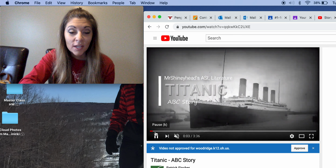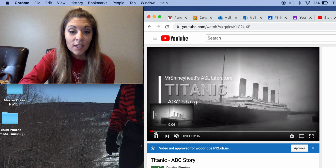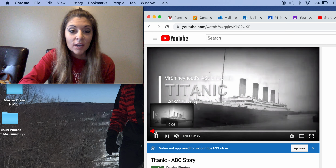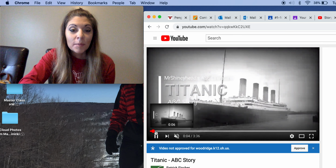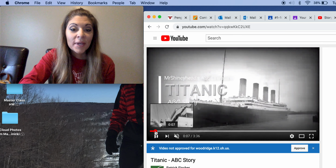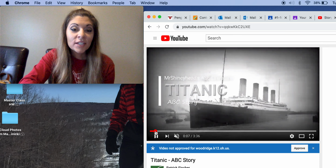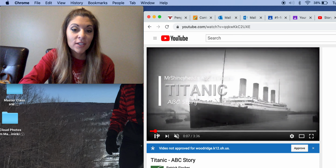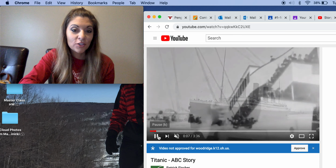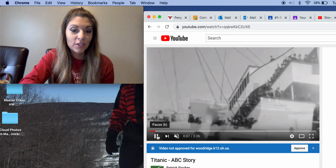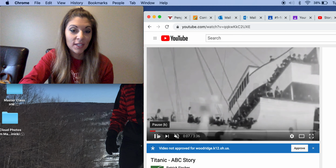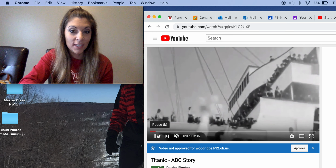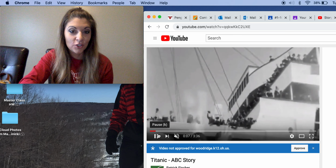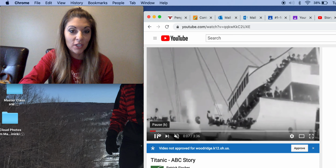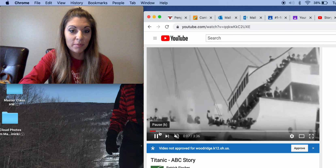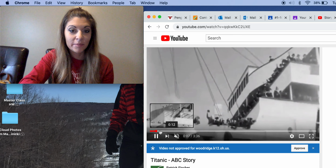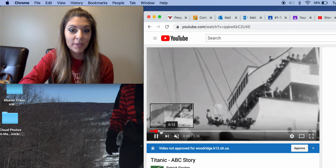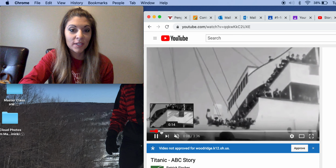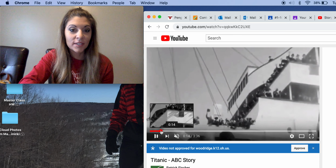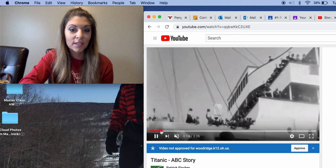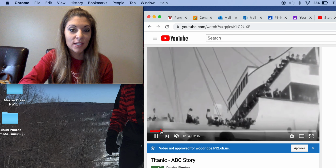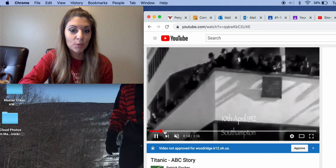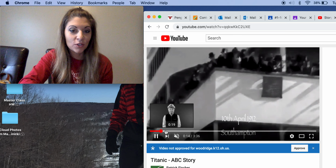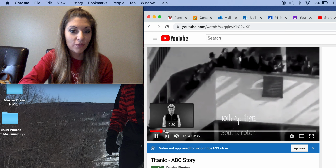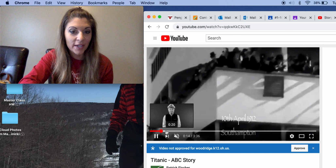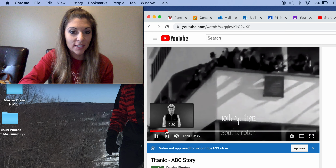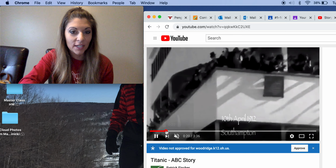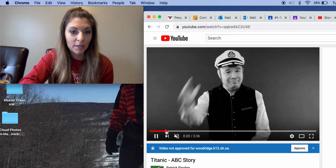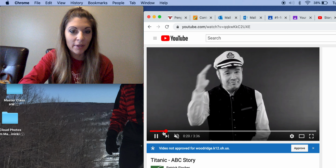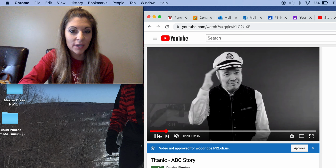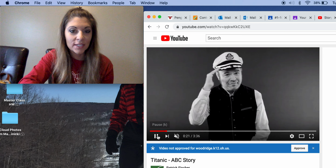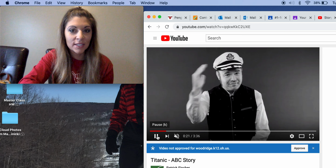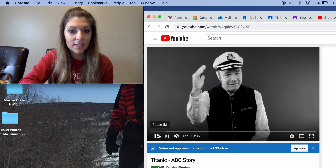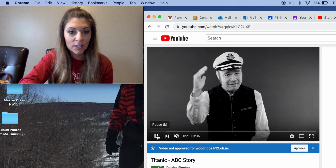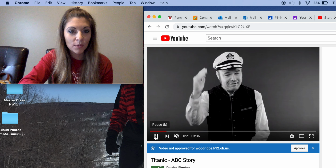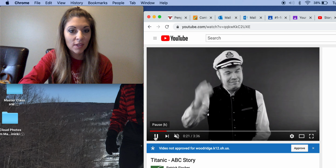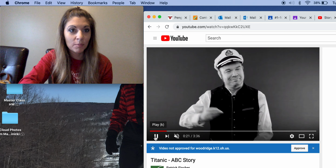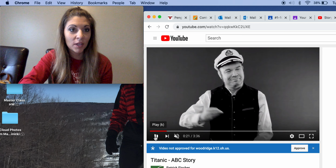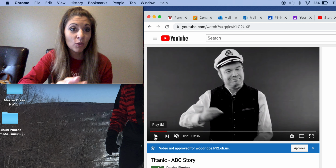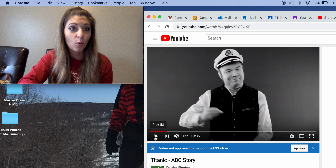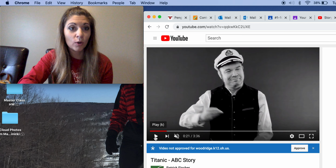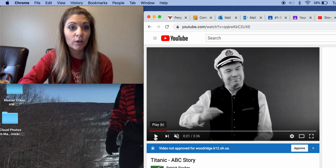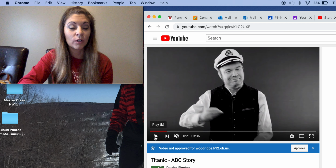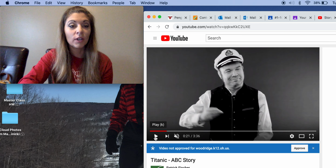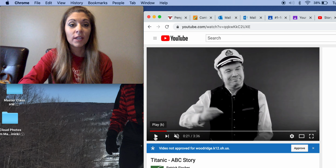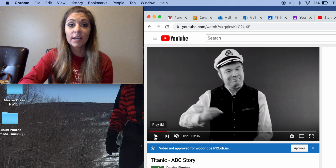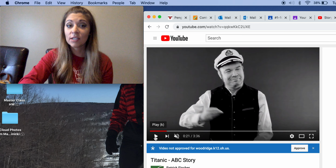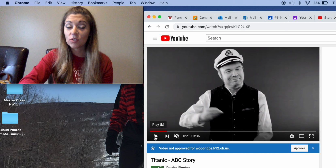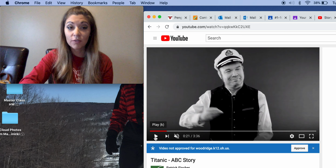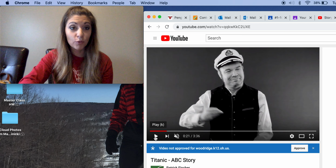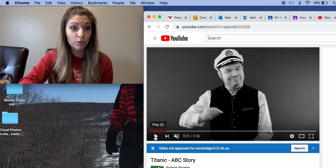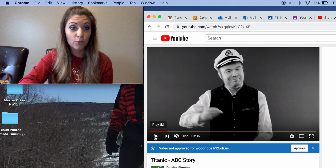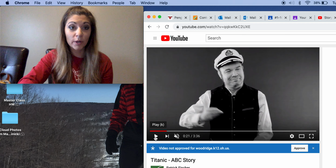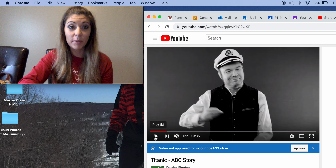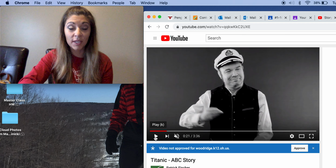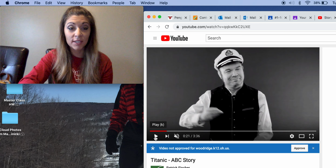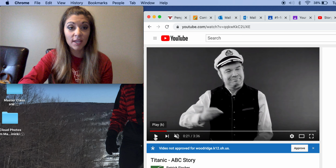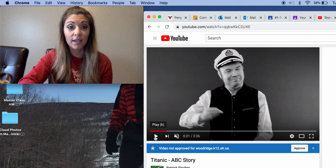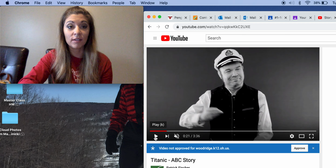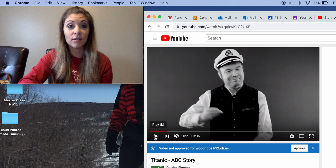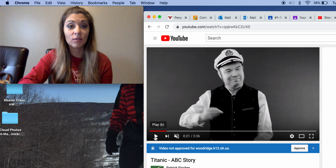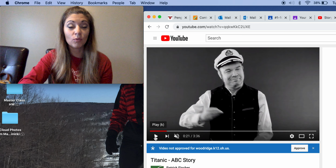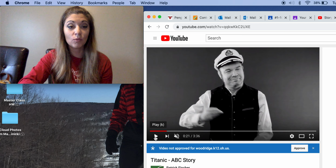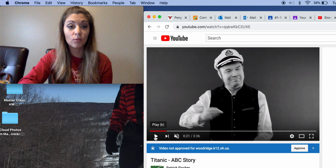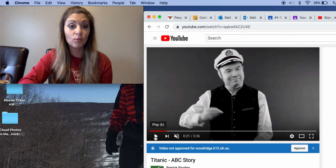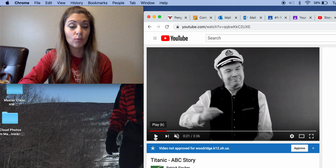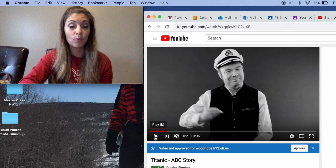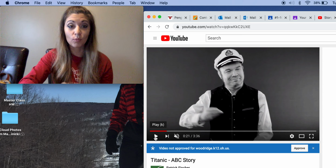So pay attention to the hand shapes because that's what's so fascinating about it is he sticks with them in order and tells a full story beginning to